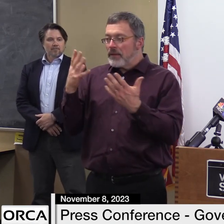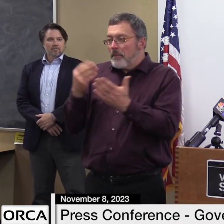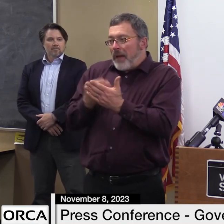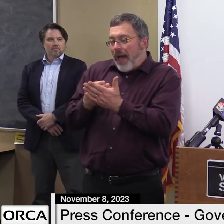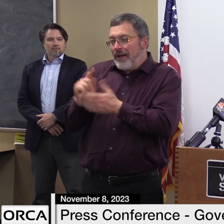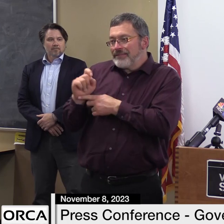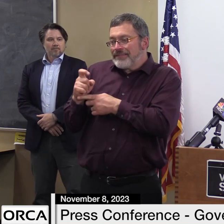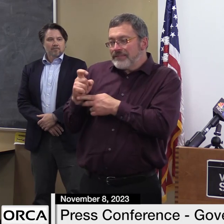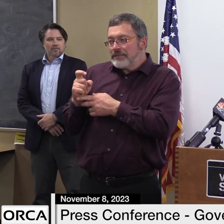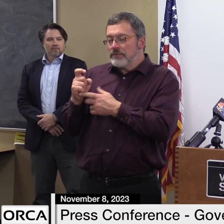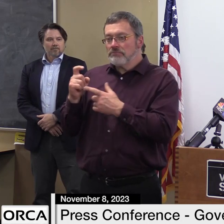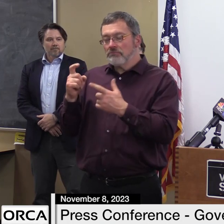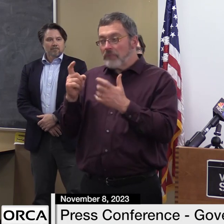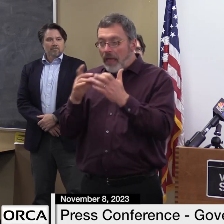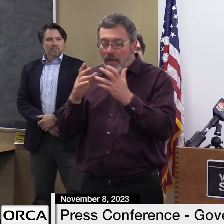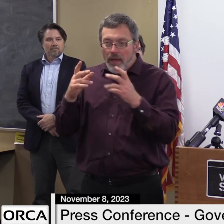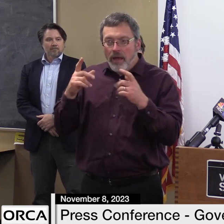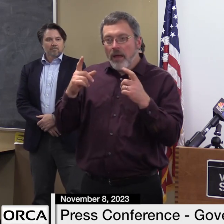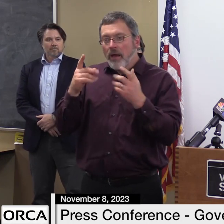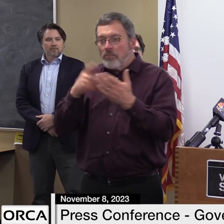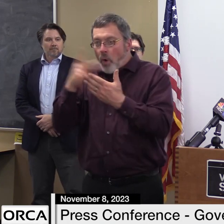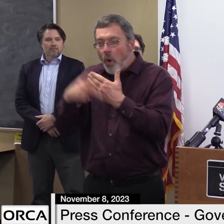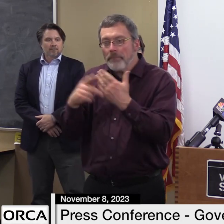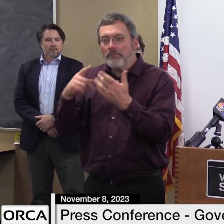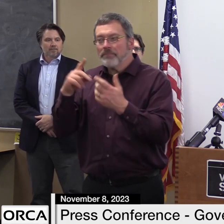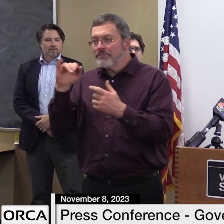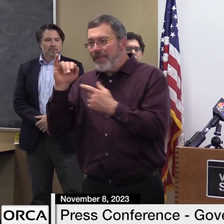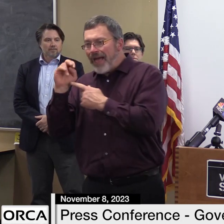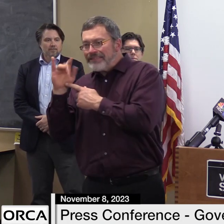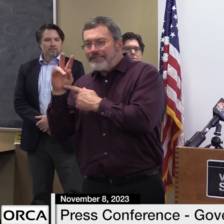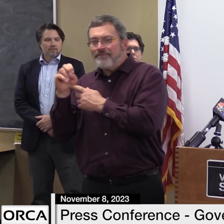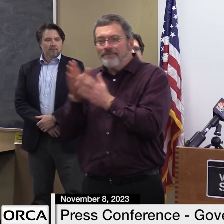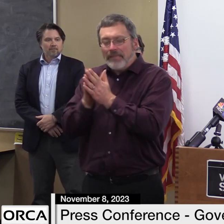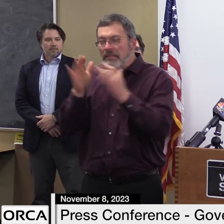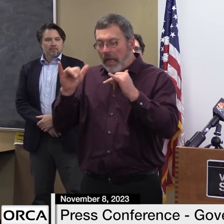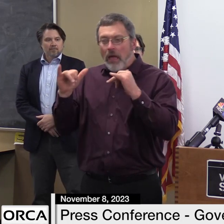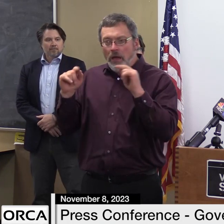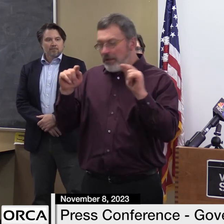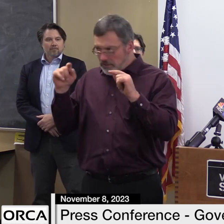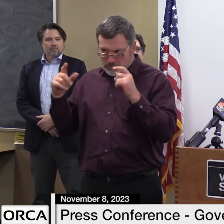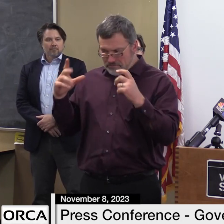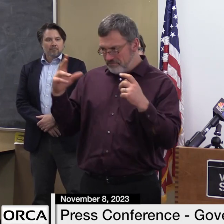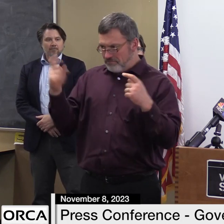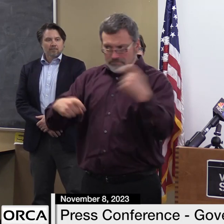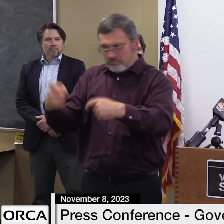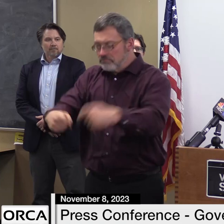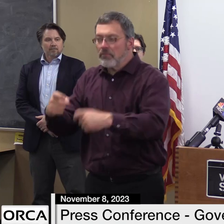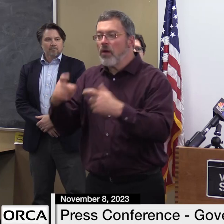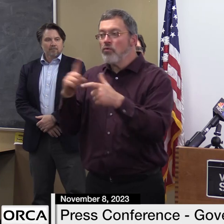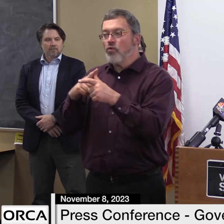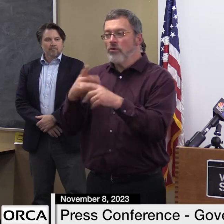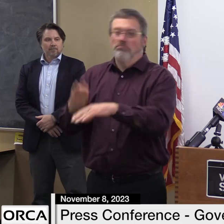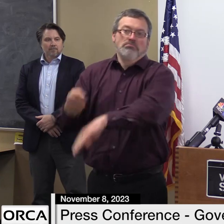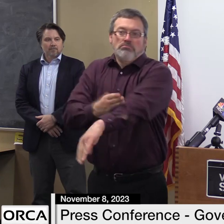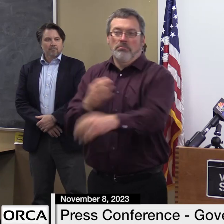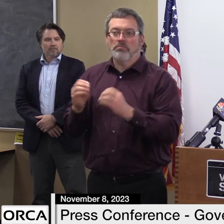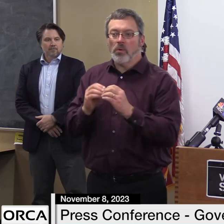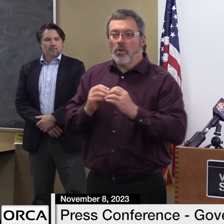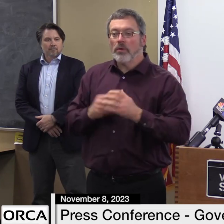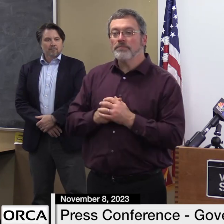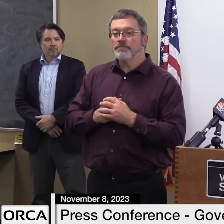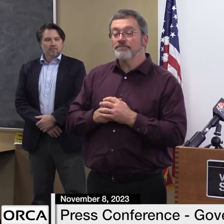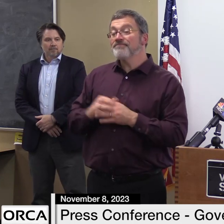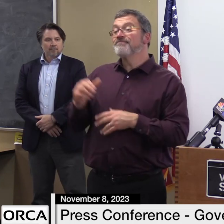has created to build the housing we desperately need. And we went to legislators yesterday to get